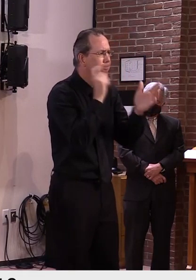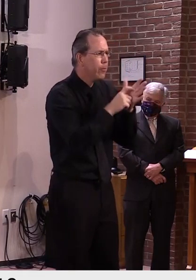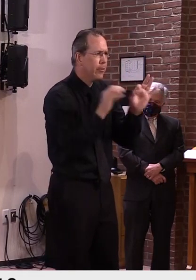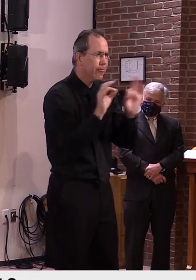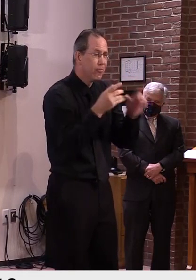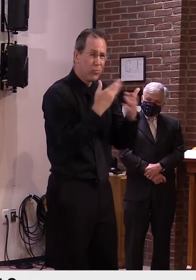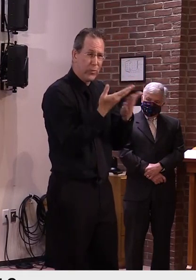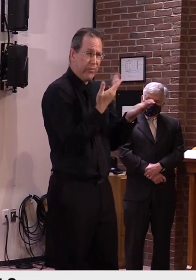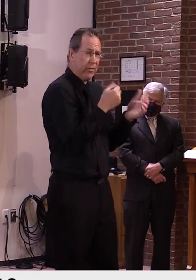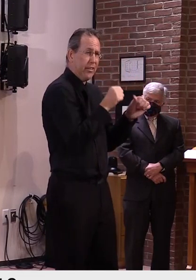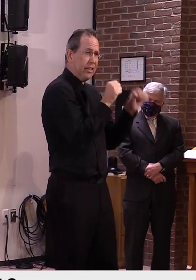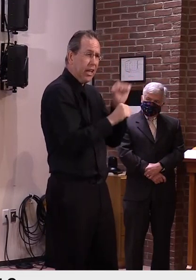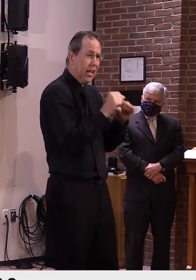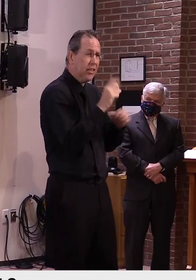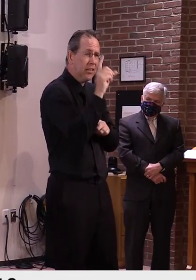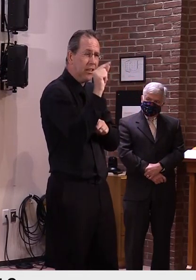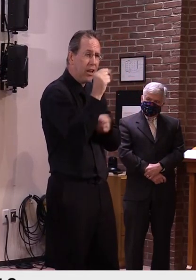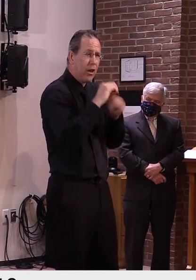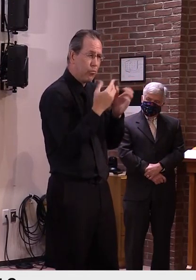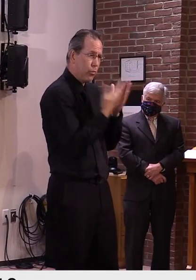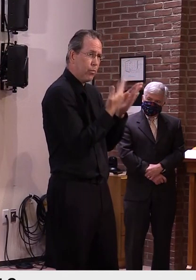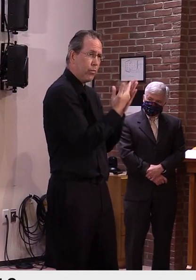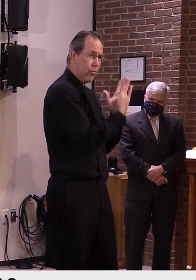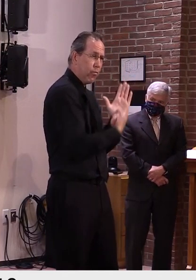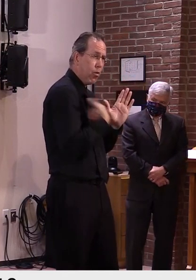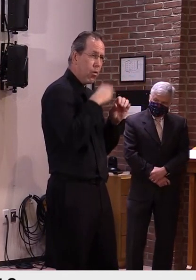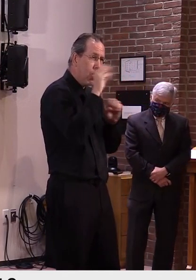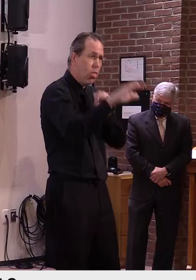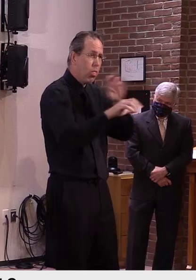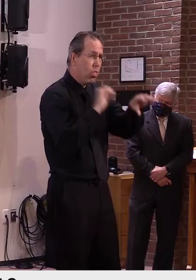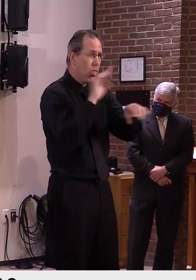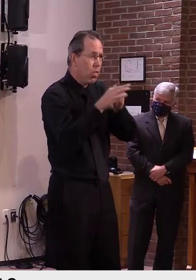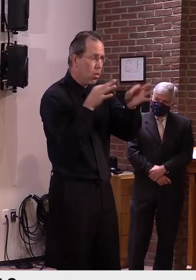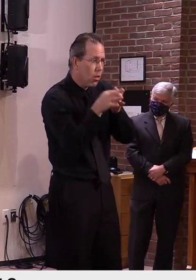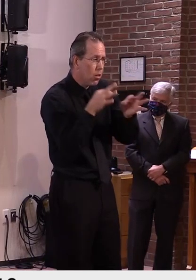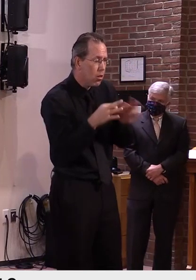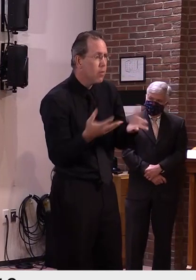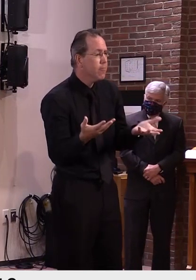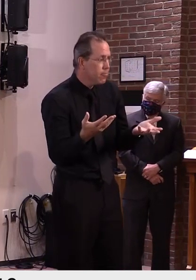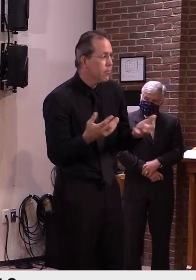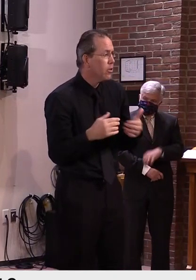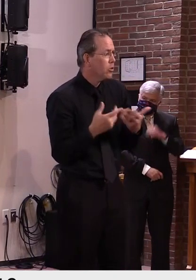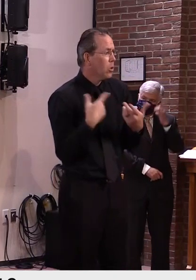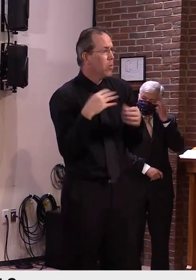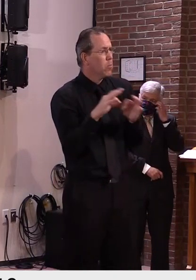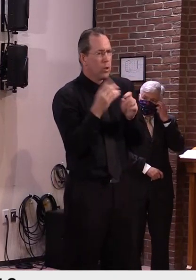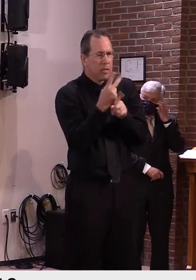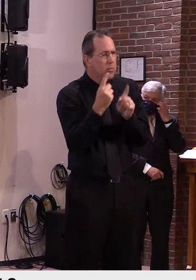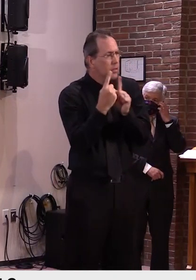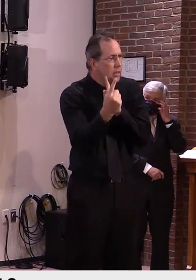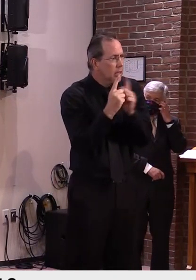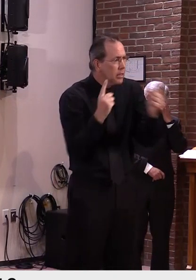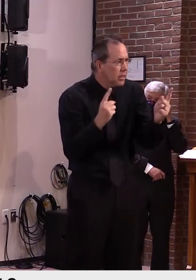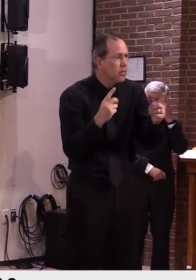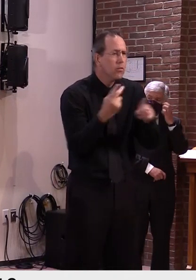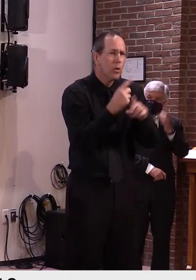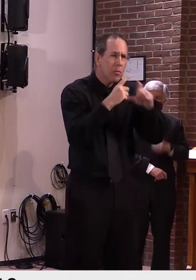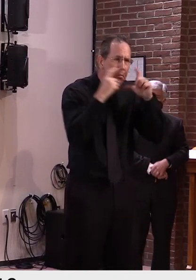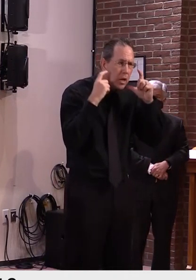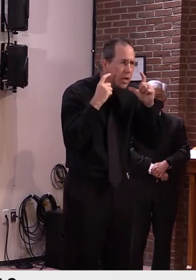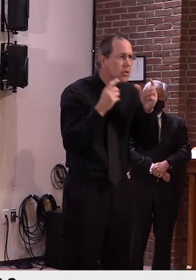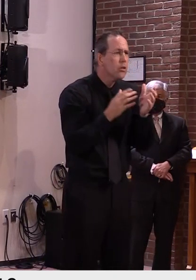making sure that when we're sick, to stay away from others, keeping physically separated, wearing a mask, and washing your hands